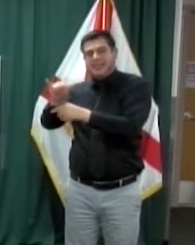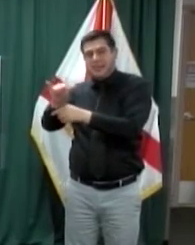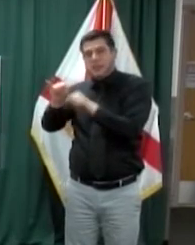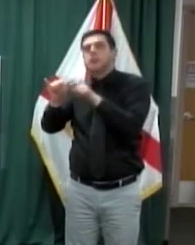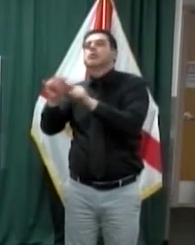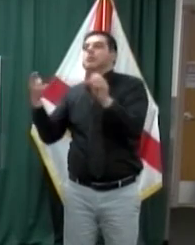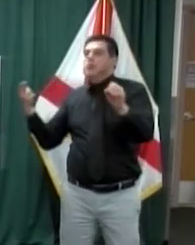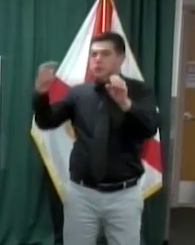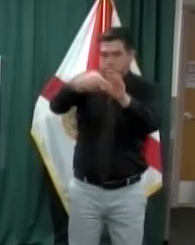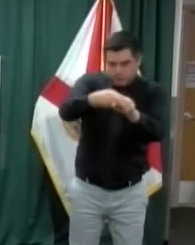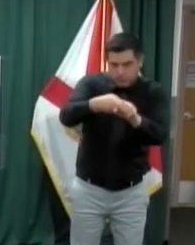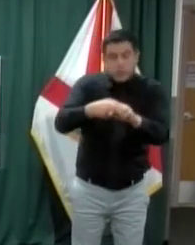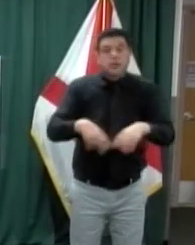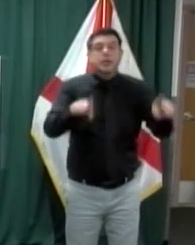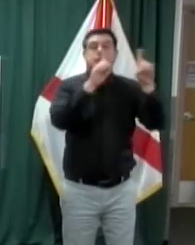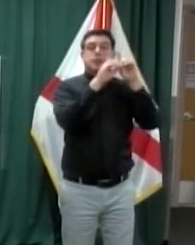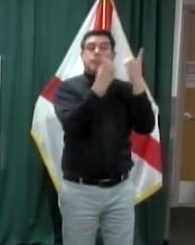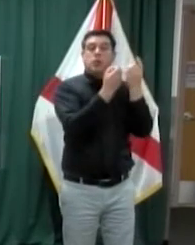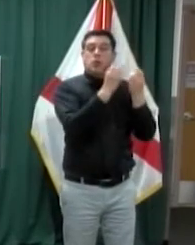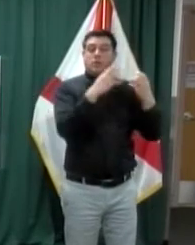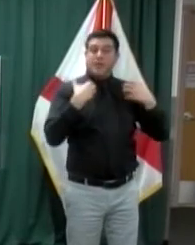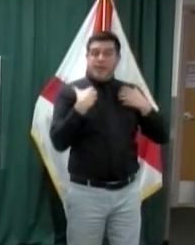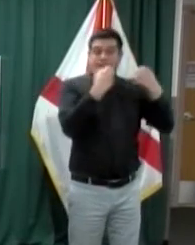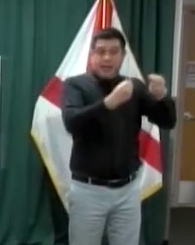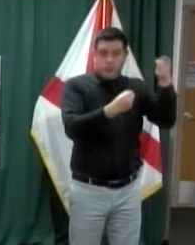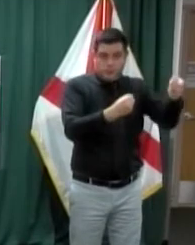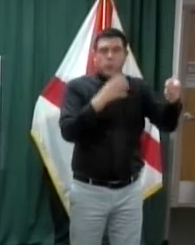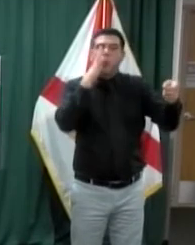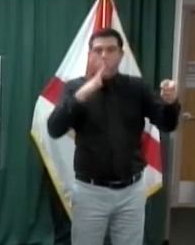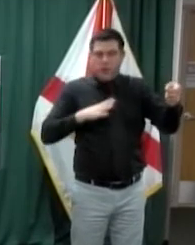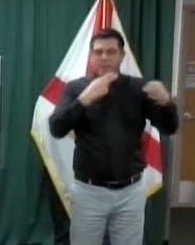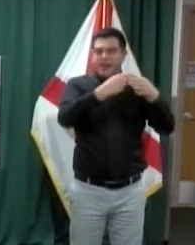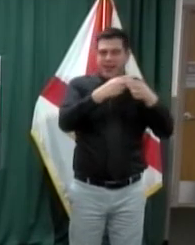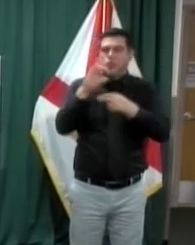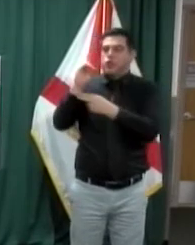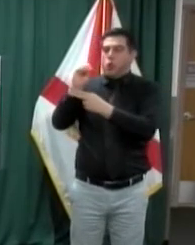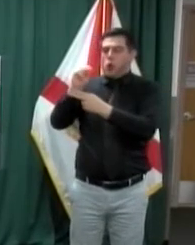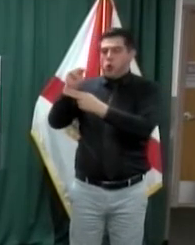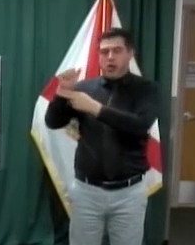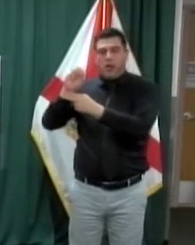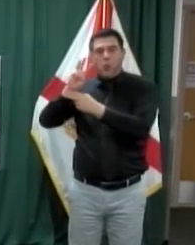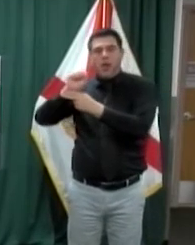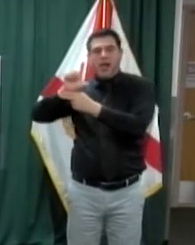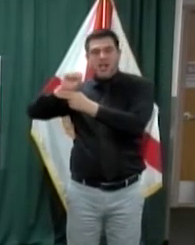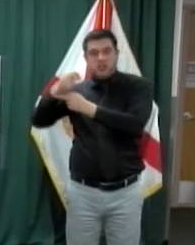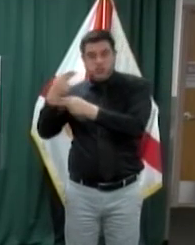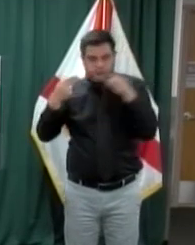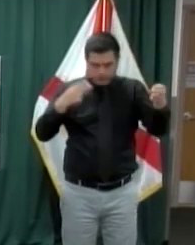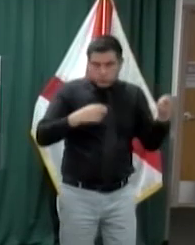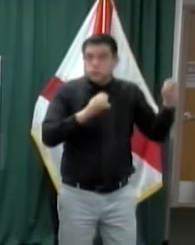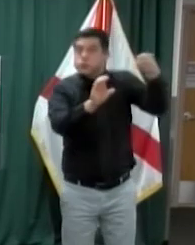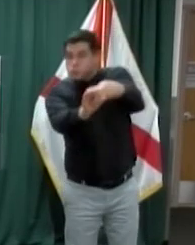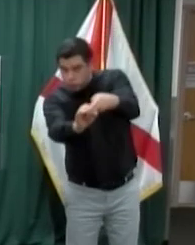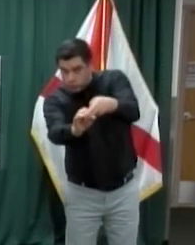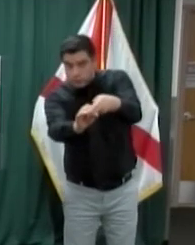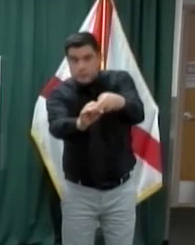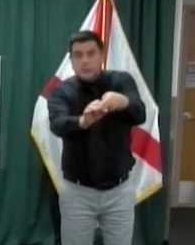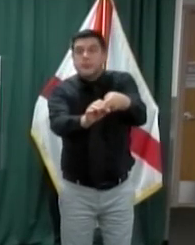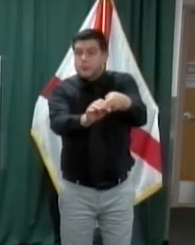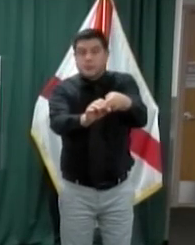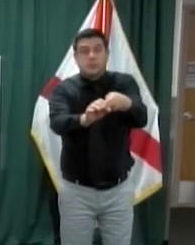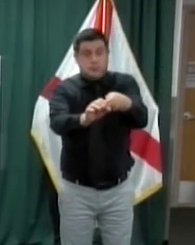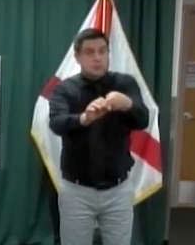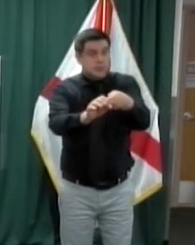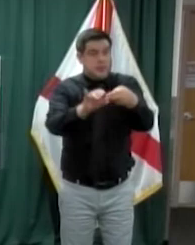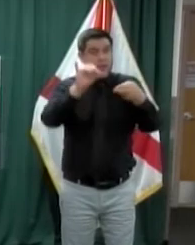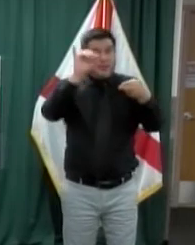Health Officer, which is Donna Welsh, and also Seminole County Emergency Manager, which you've seen quite frequently here attending these press conferences,